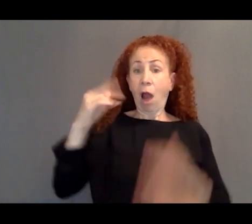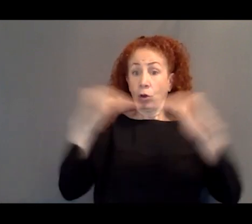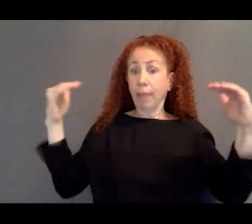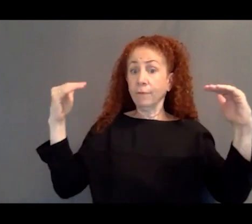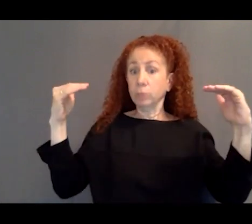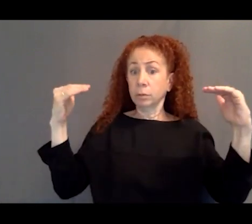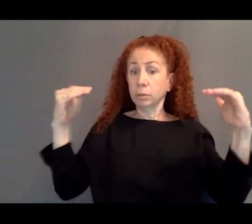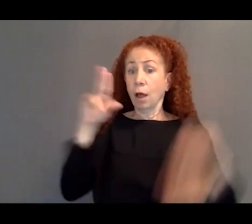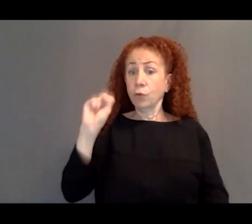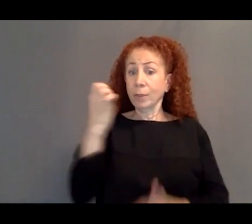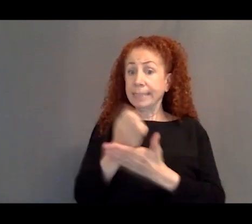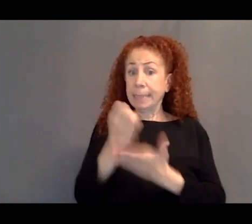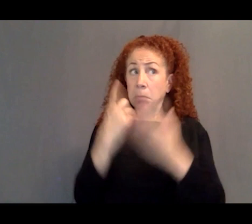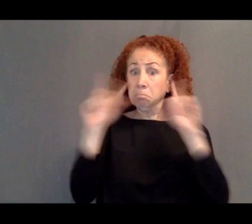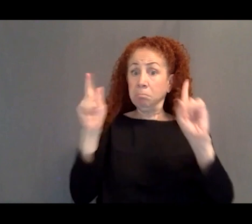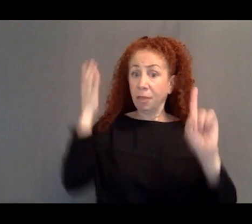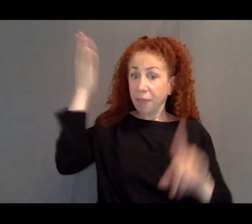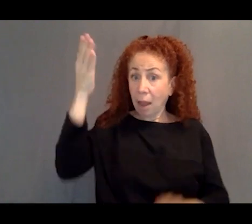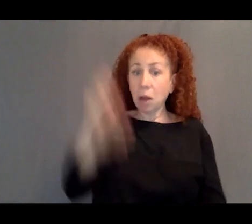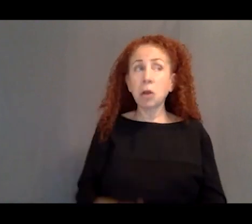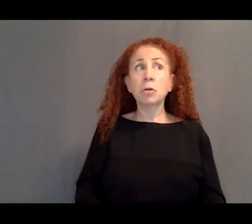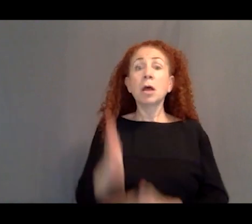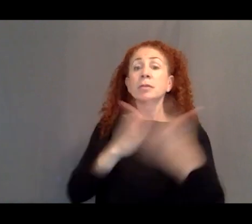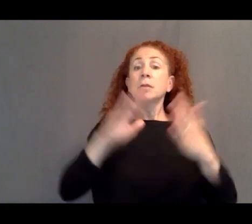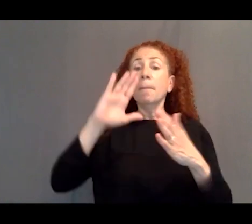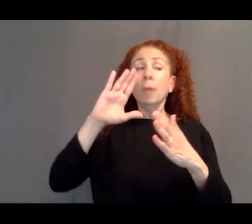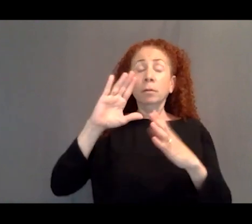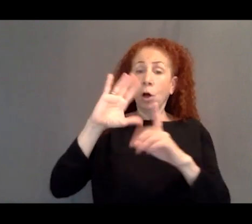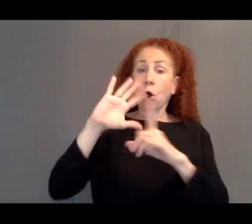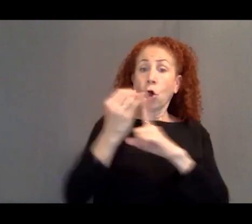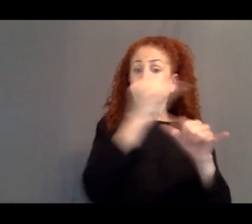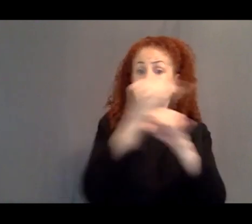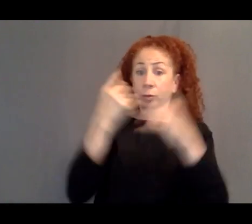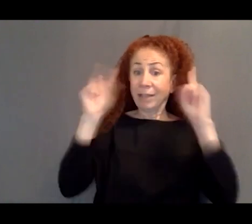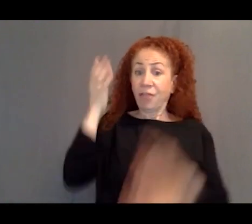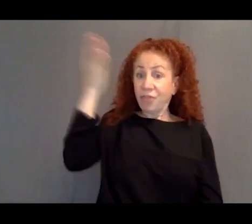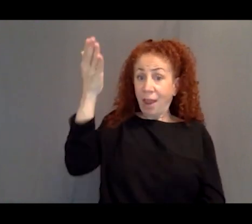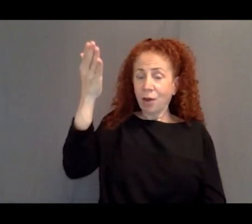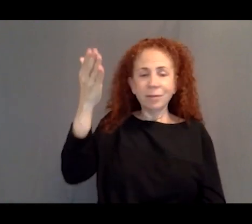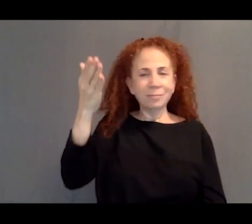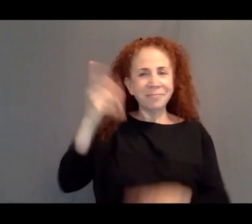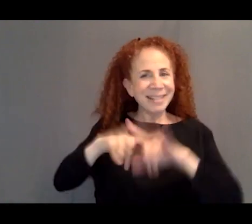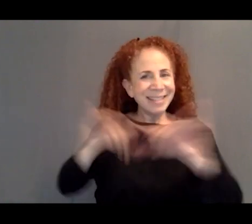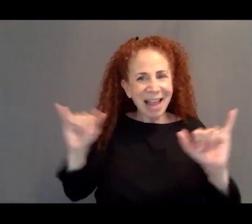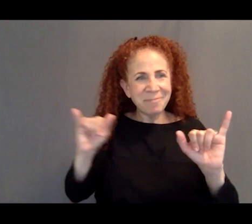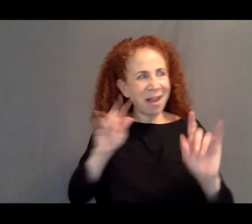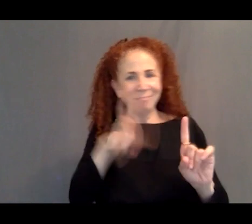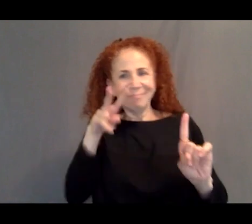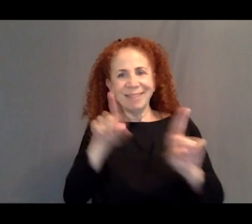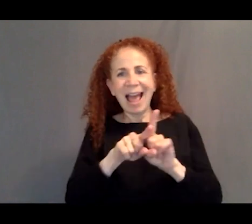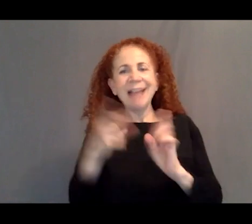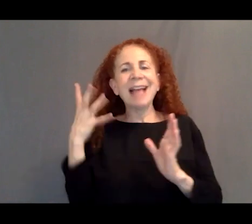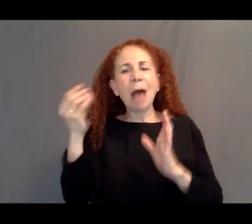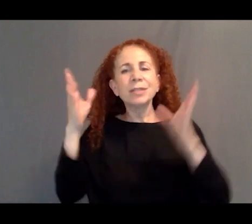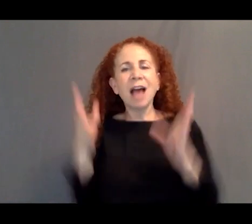of the US economy and certain cultural institutions, but have been similarly marked as racial